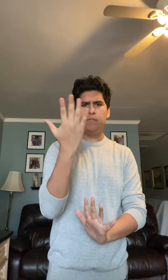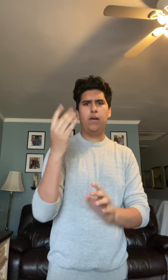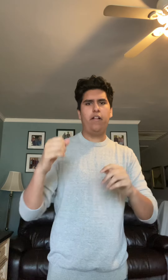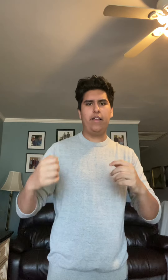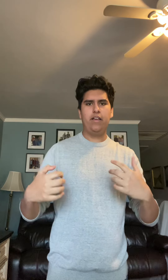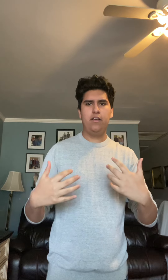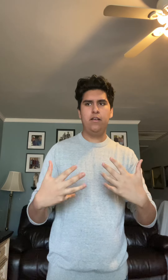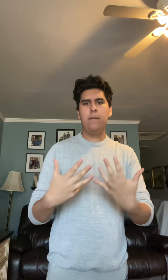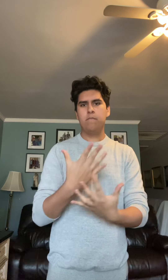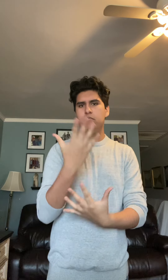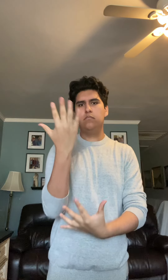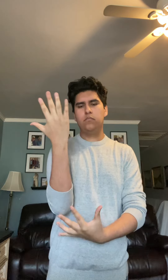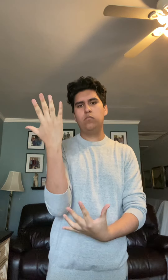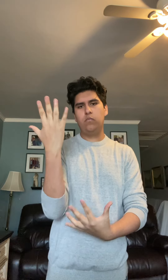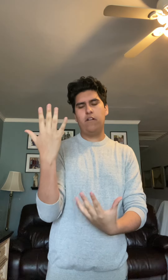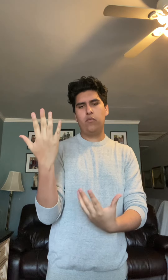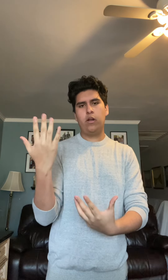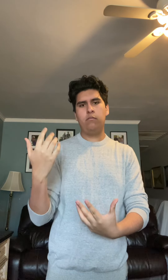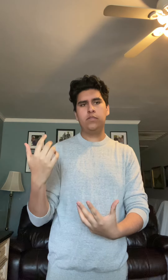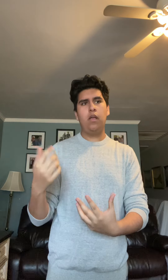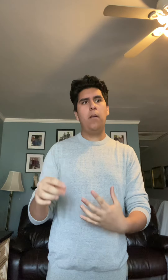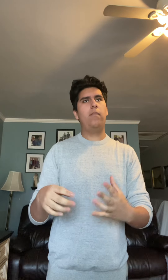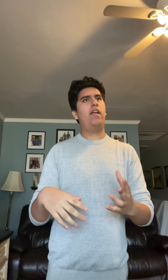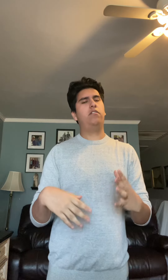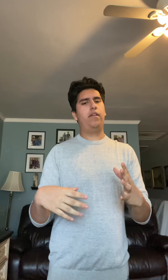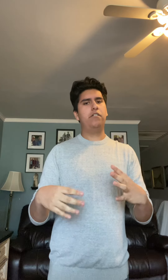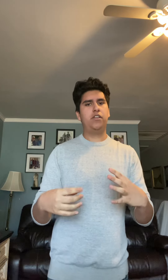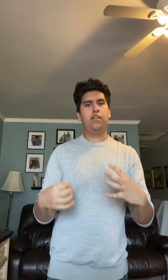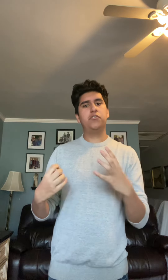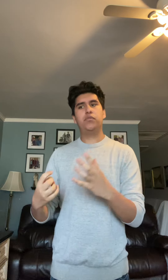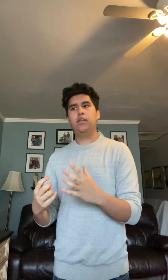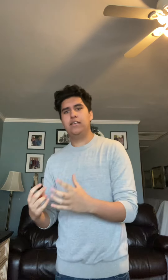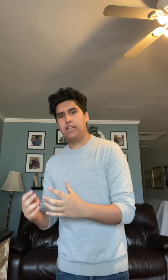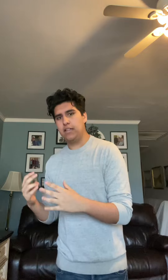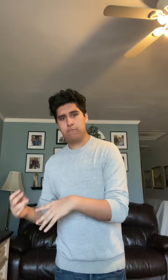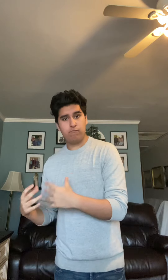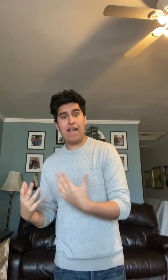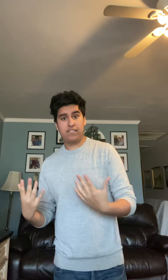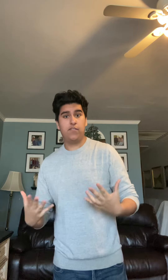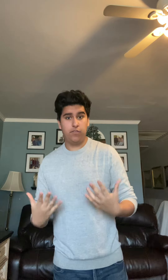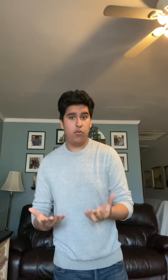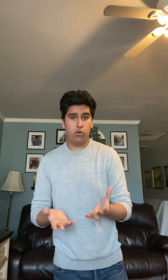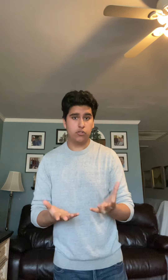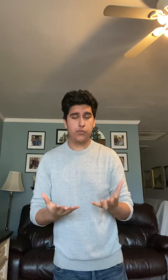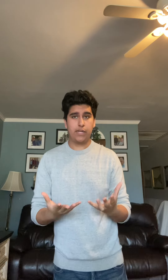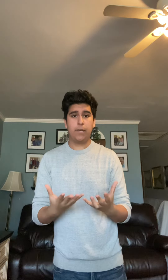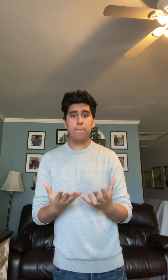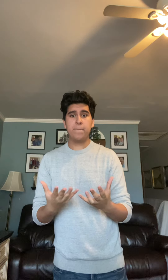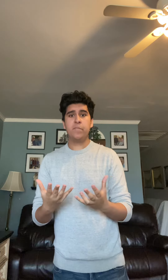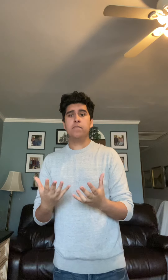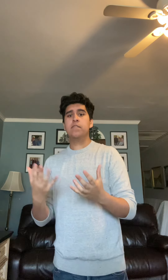symbolic of the realms, but in Norse mythology, Yggdrasil is a massive literal tree.